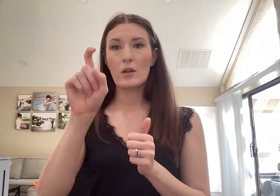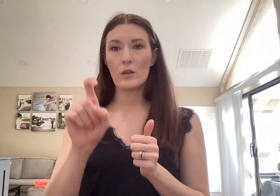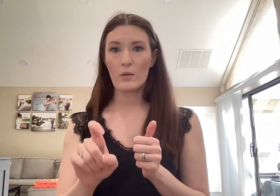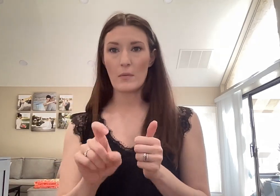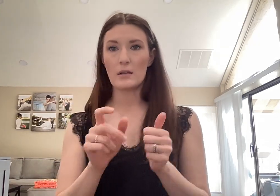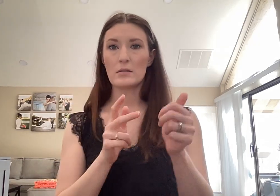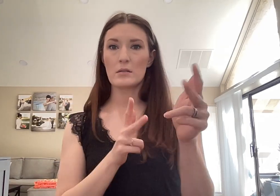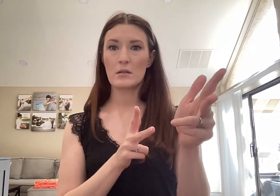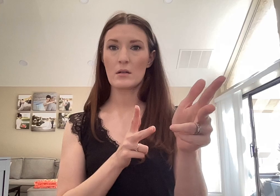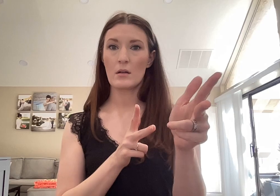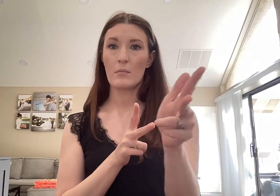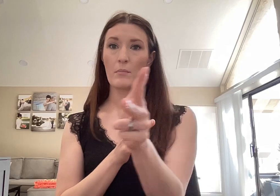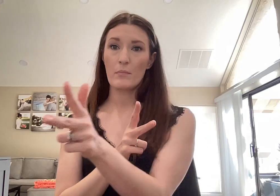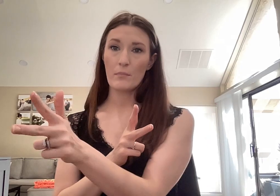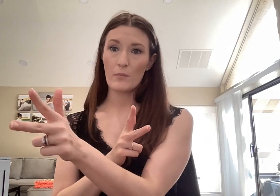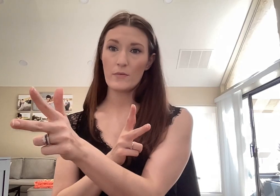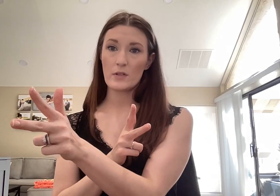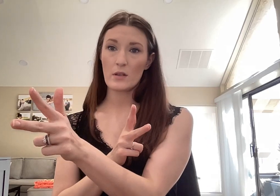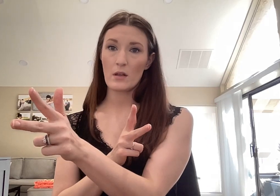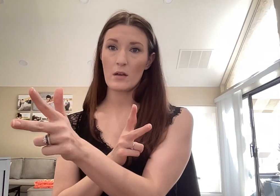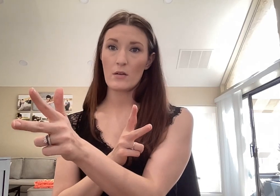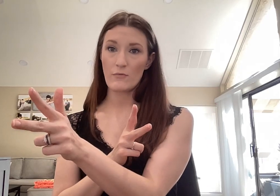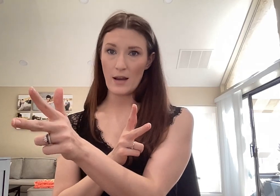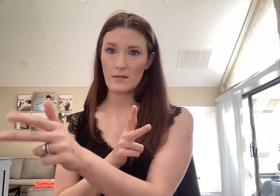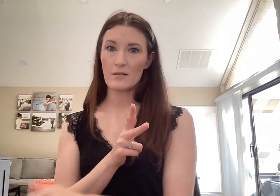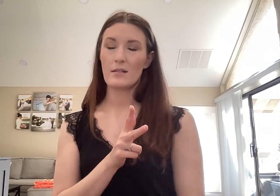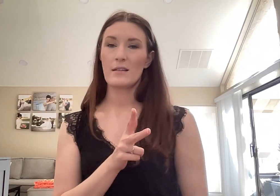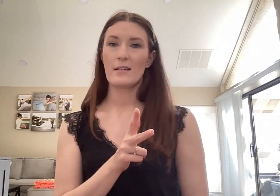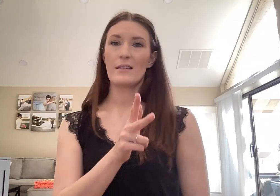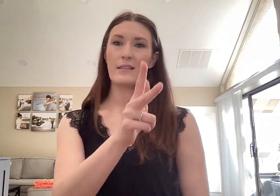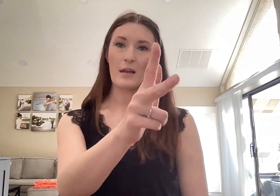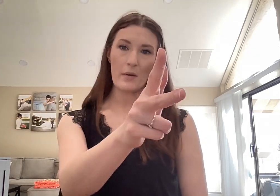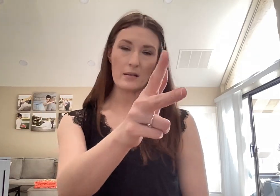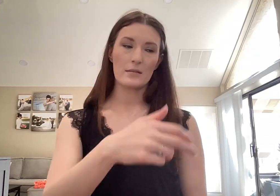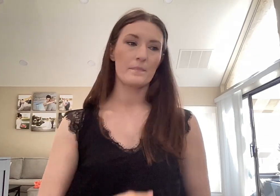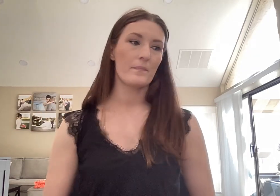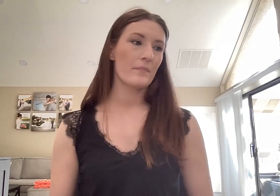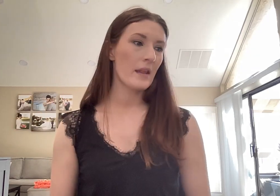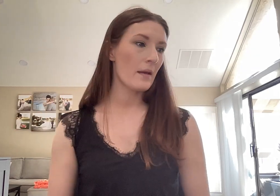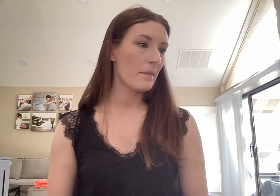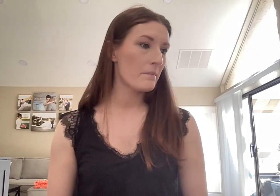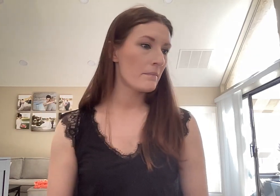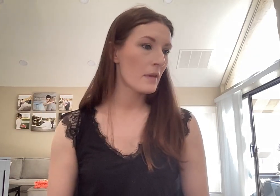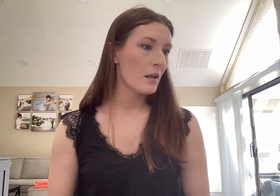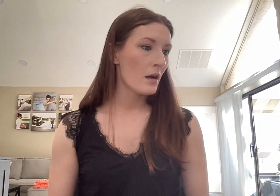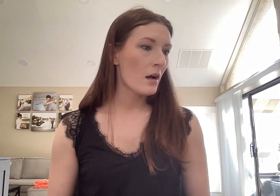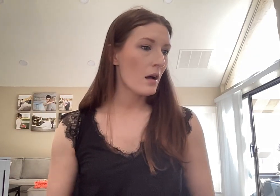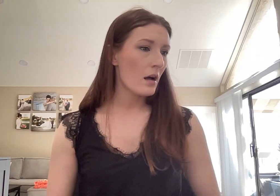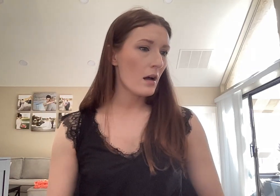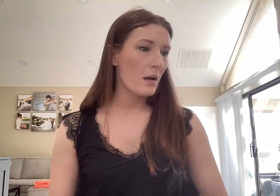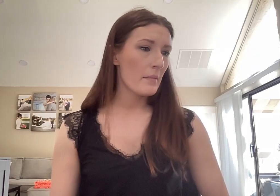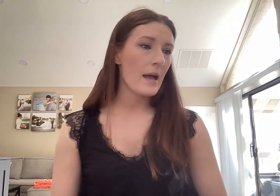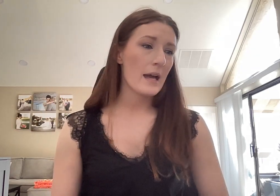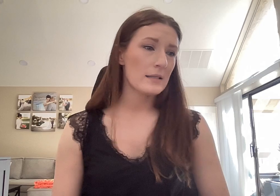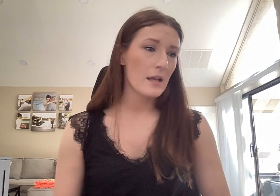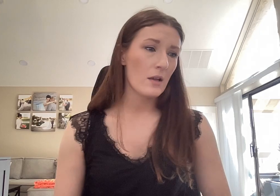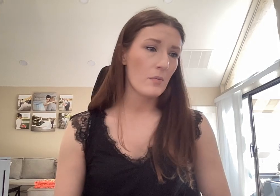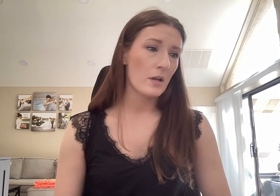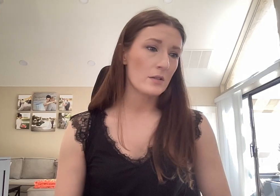You must move to the right, they pass. Headset, earplugs, talk